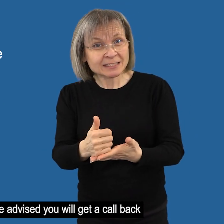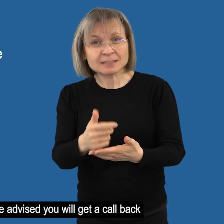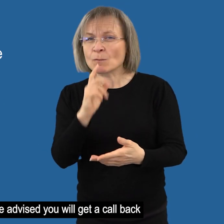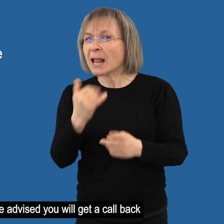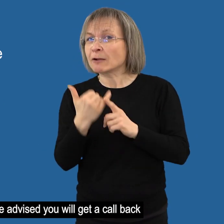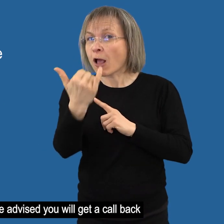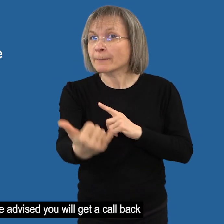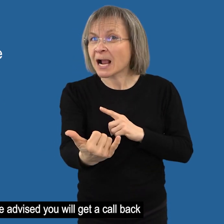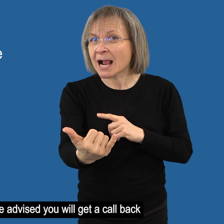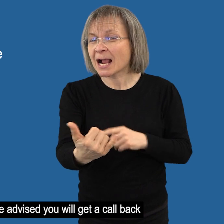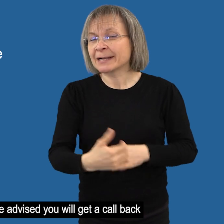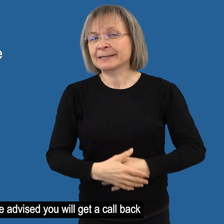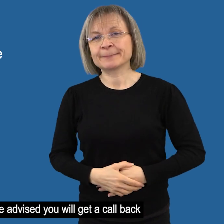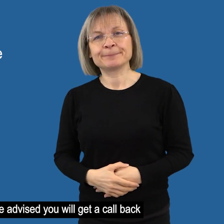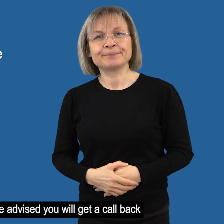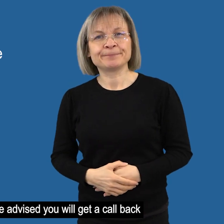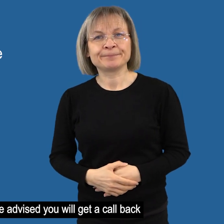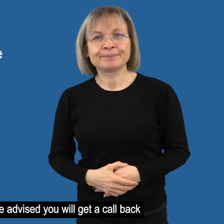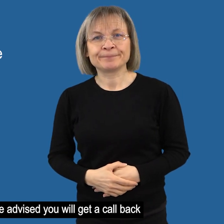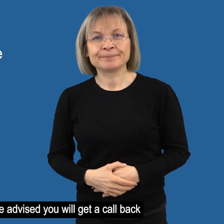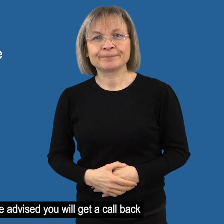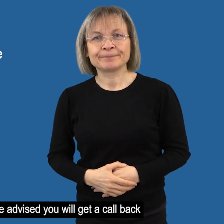If you are advised, you will get a call back.